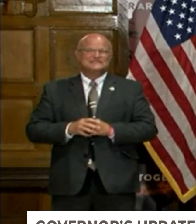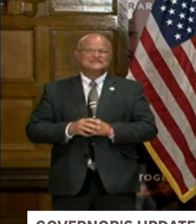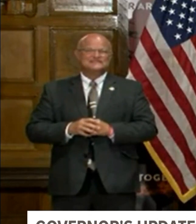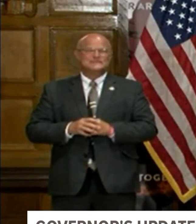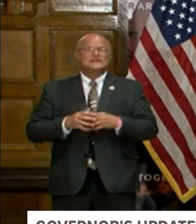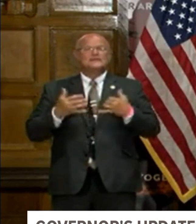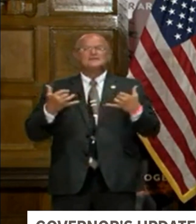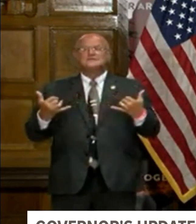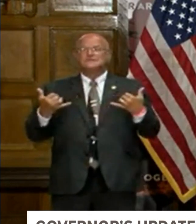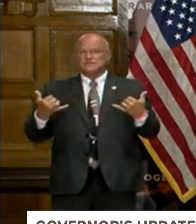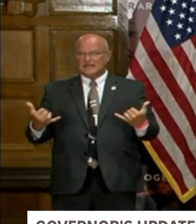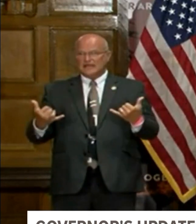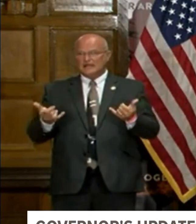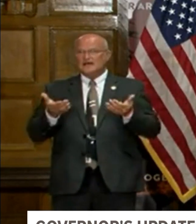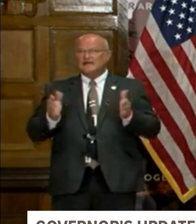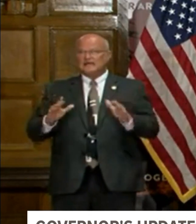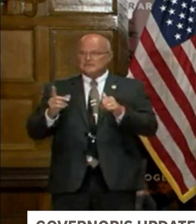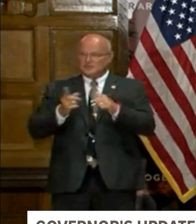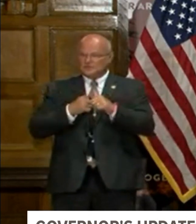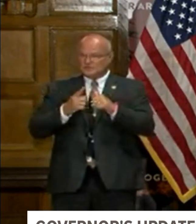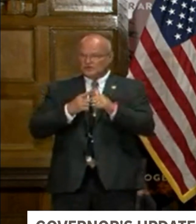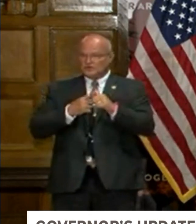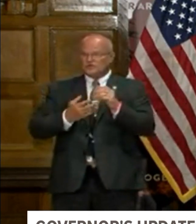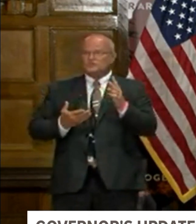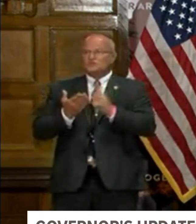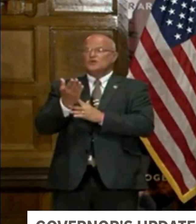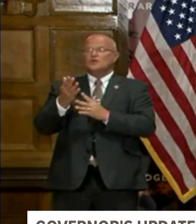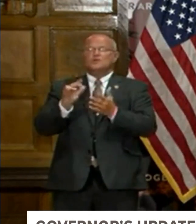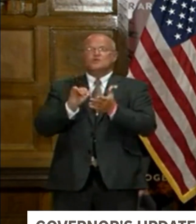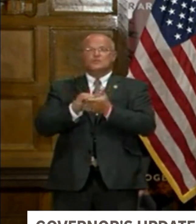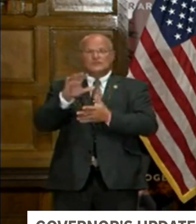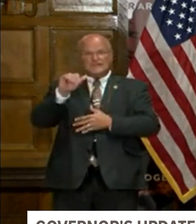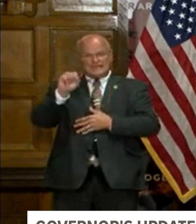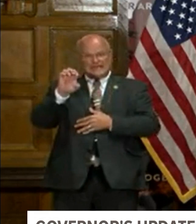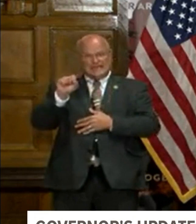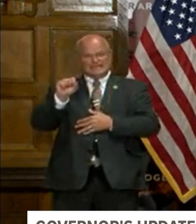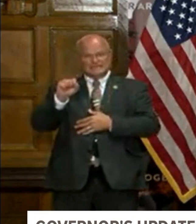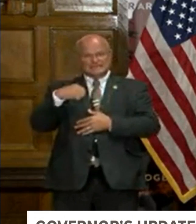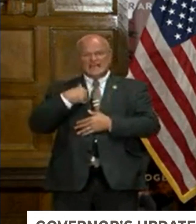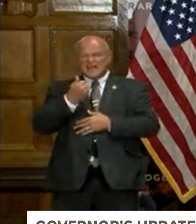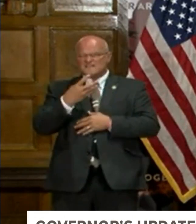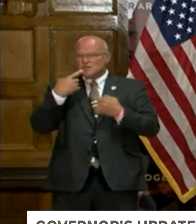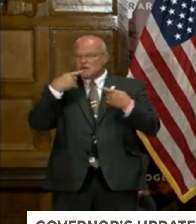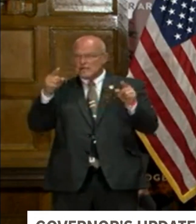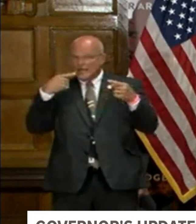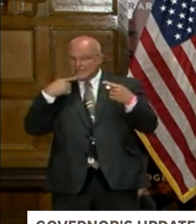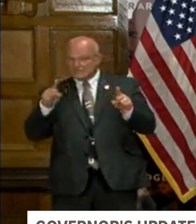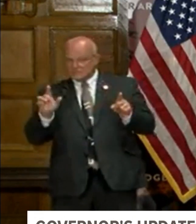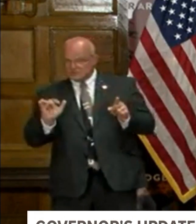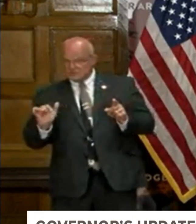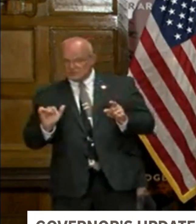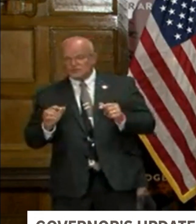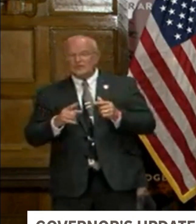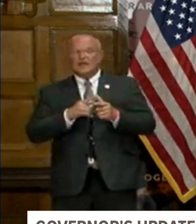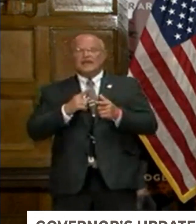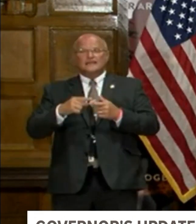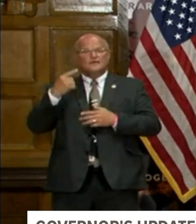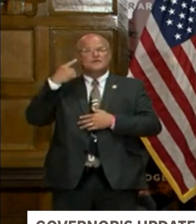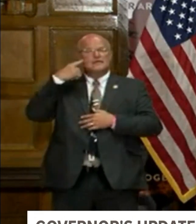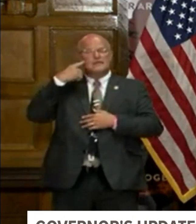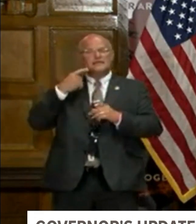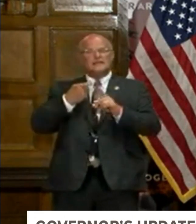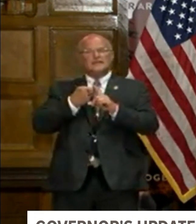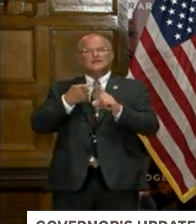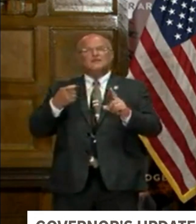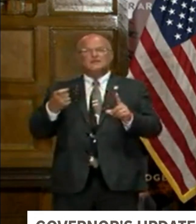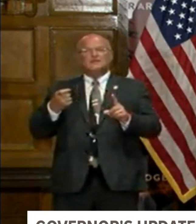And with that, let me go first through the cases. I have a couple of announcements today, and we'll hear, of course,